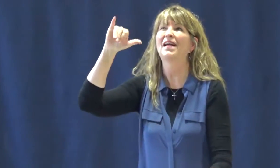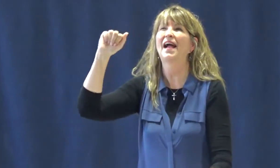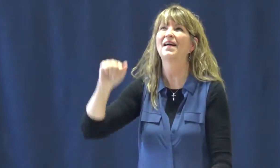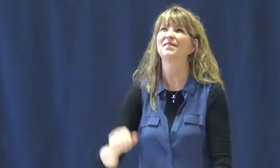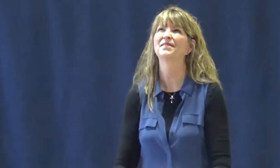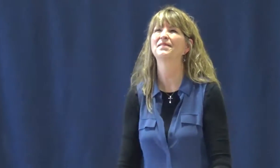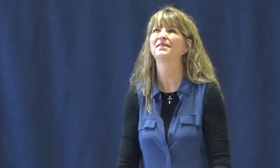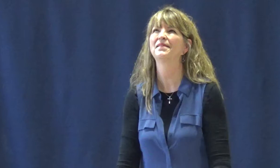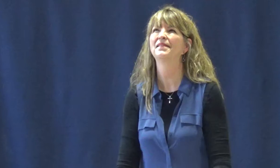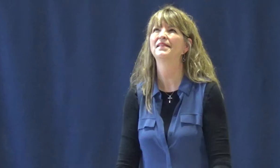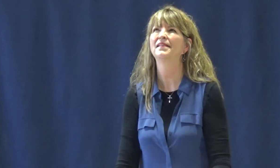Samaria,